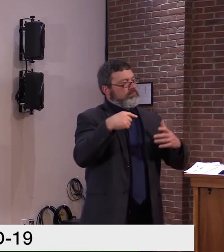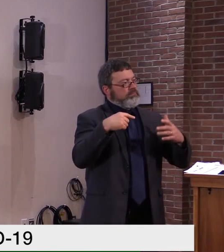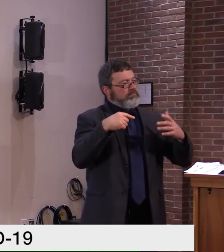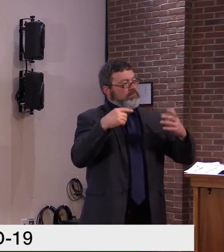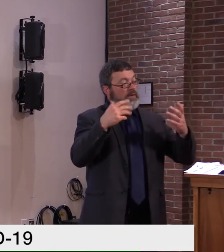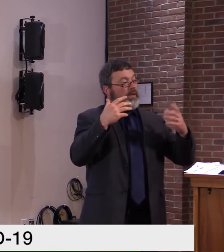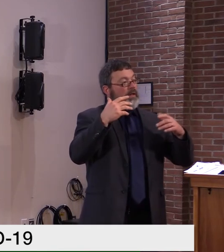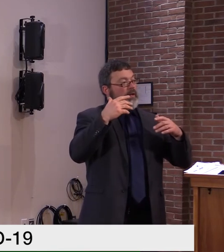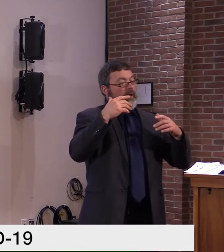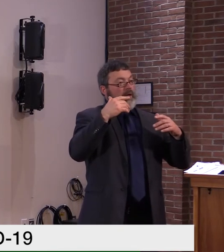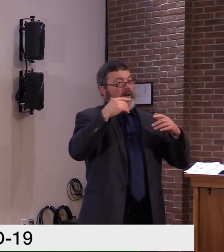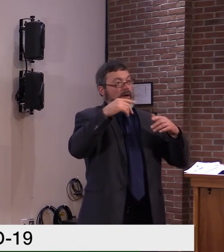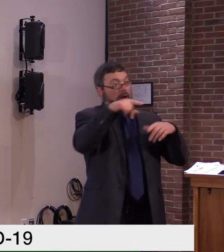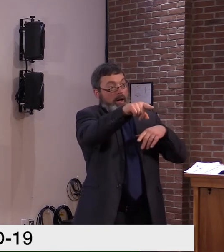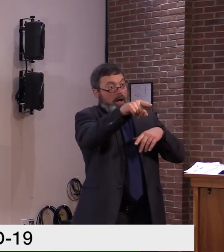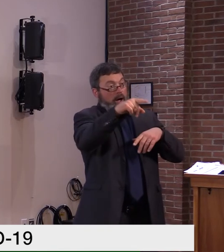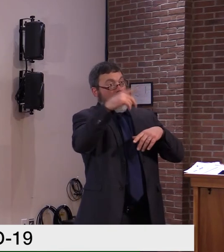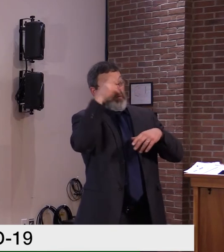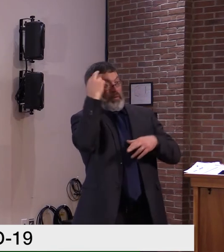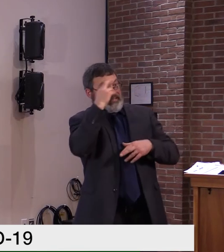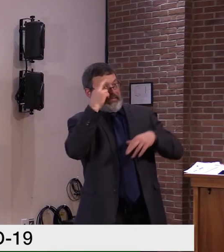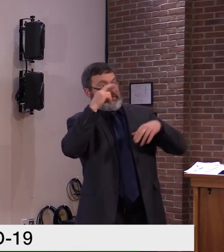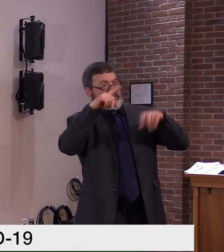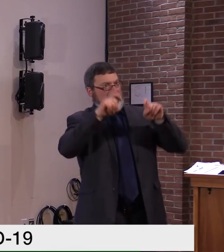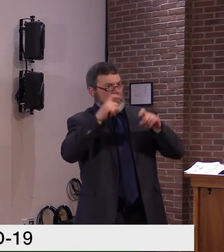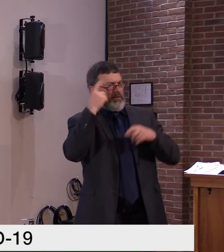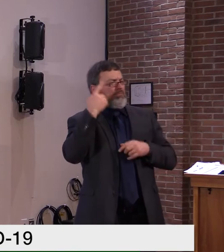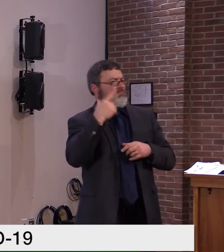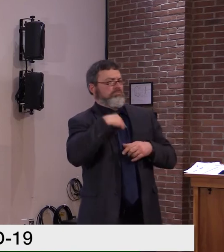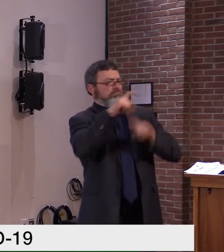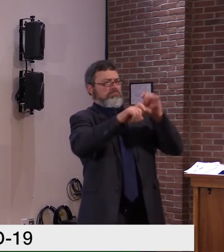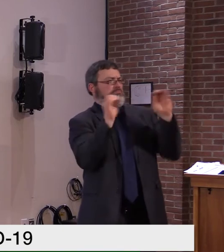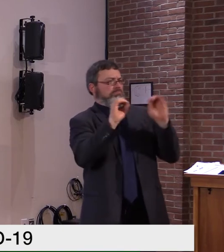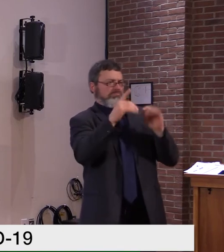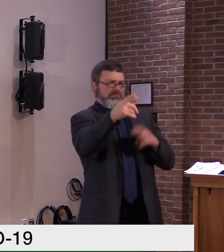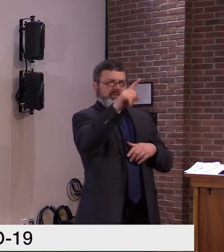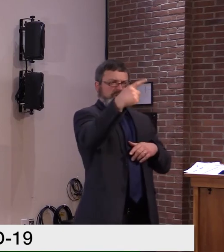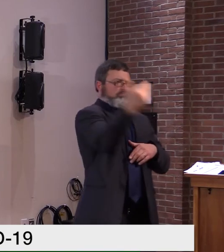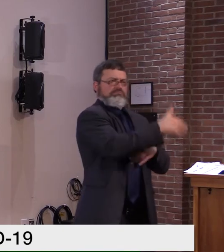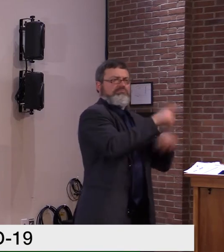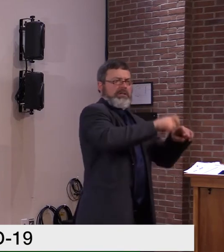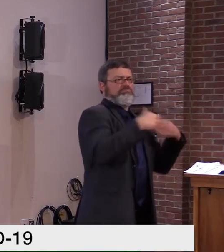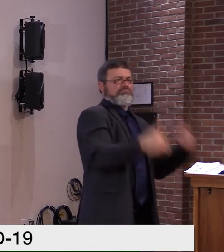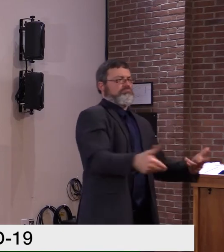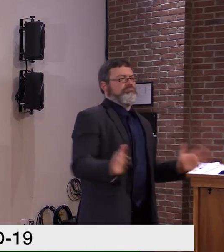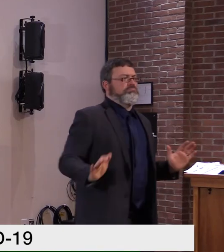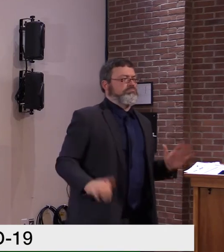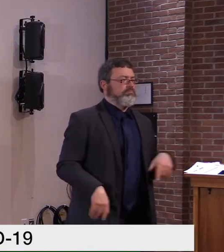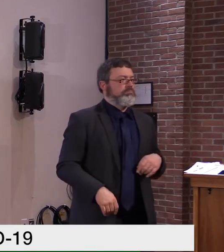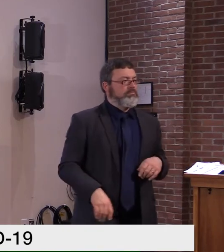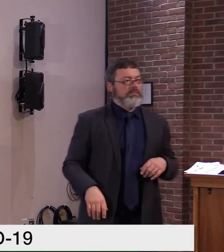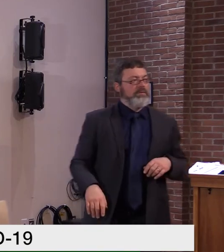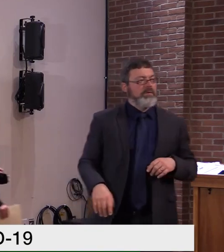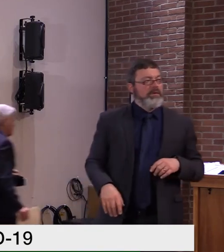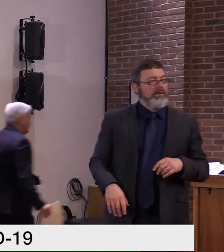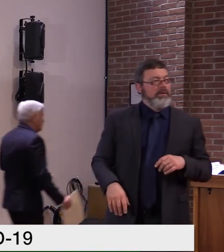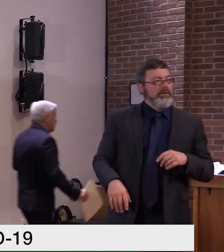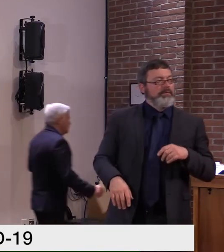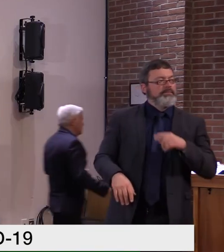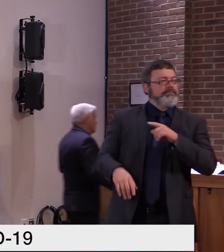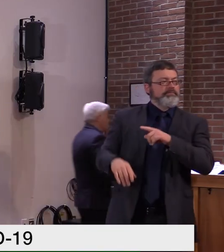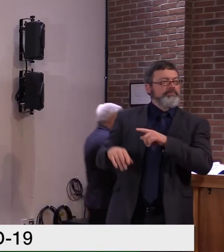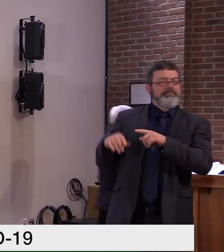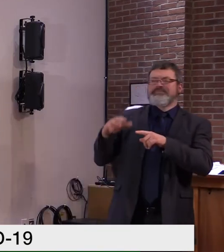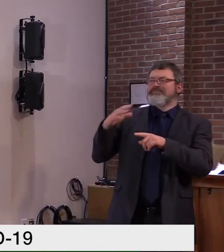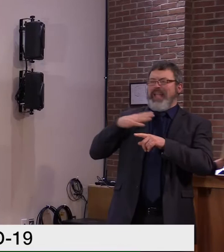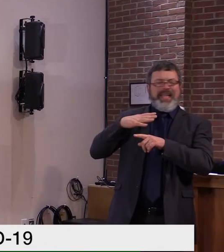Okay. I had a clarifying question for the governor. A question earlier about people that wanted to travel from the state. I think